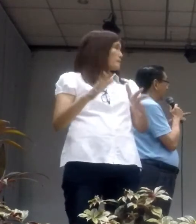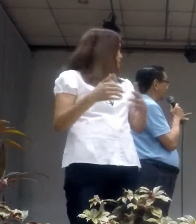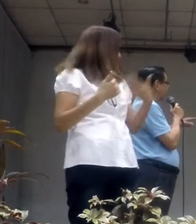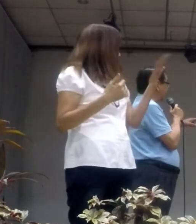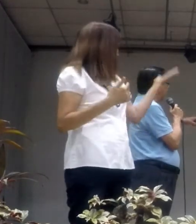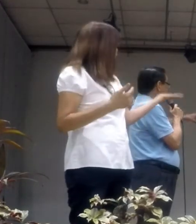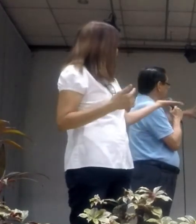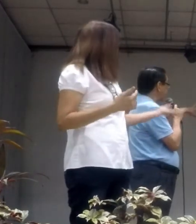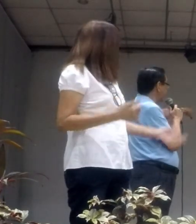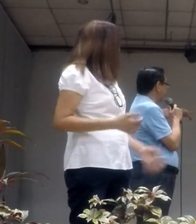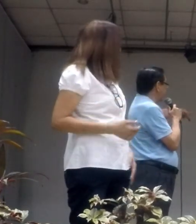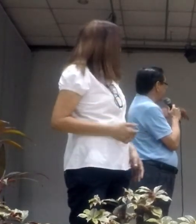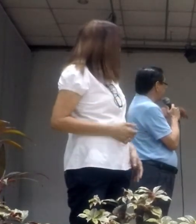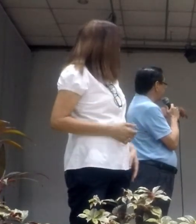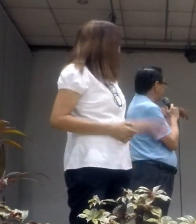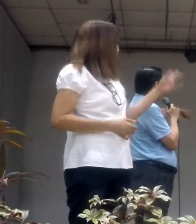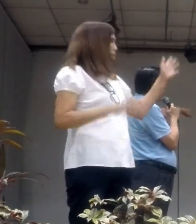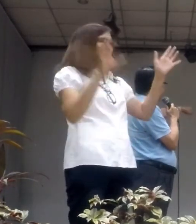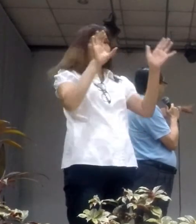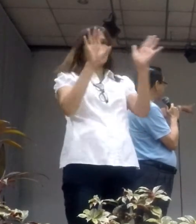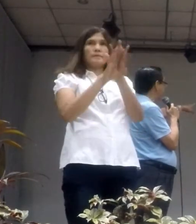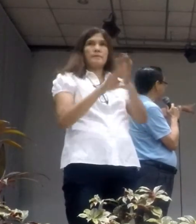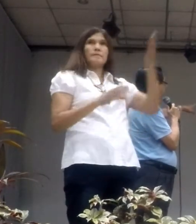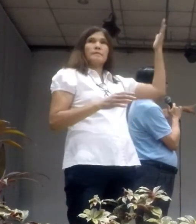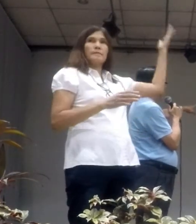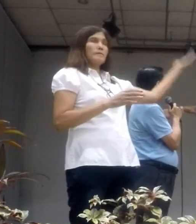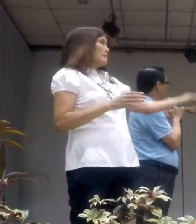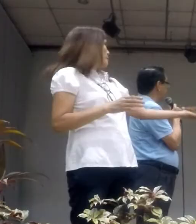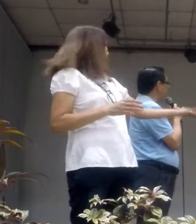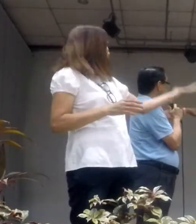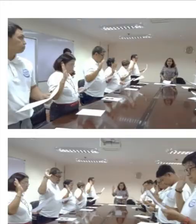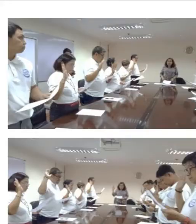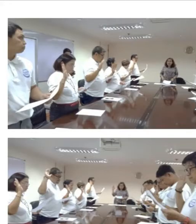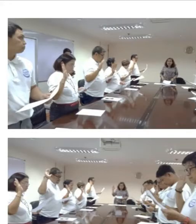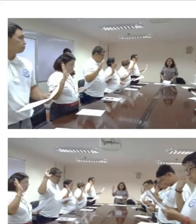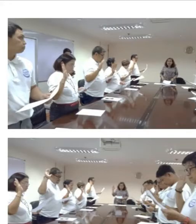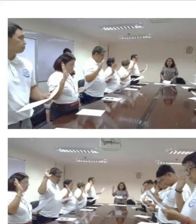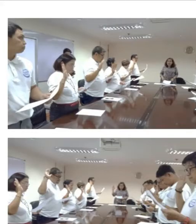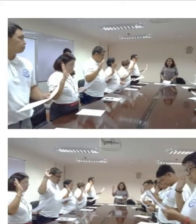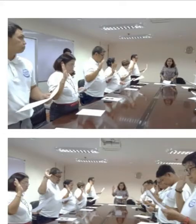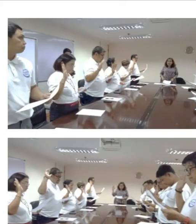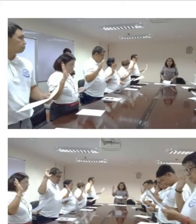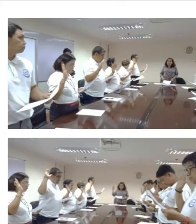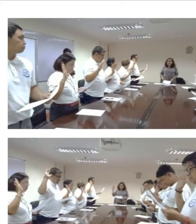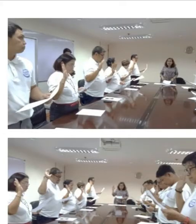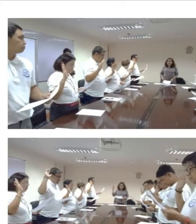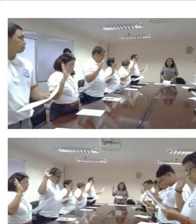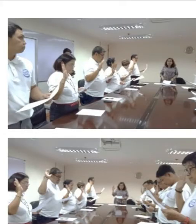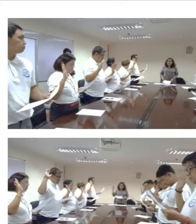in that interview. These are the pictures that we were, where we went